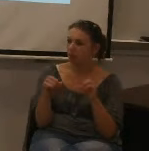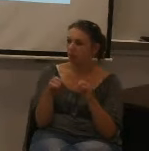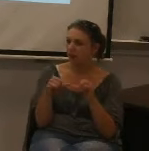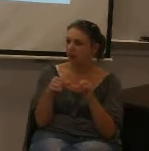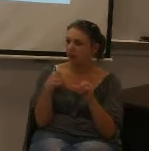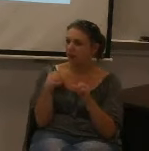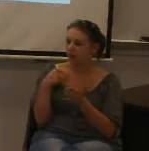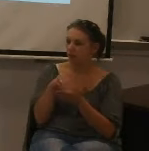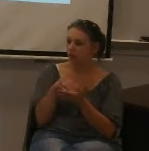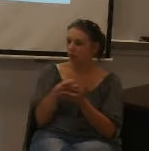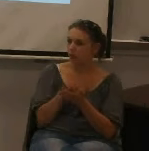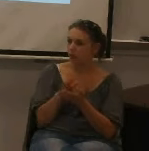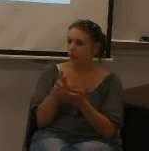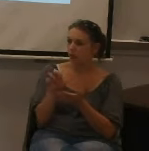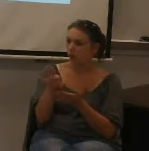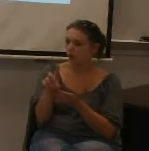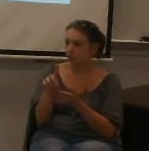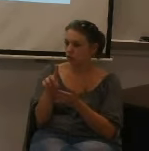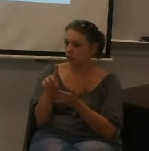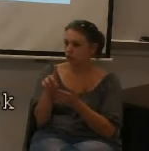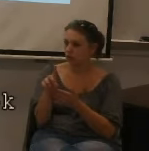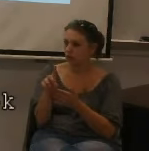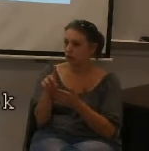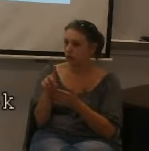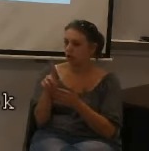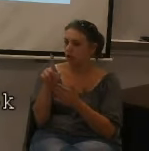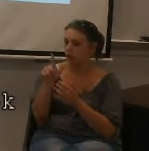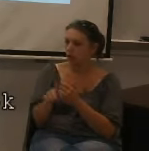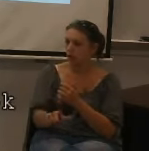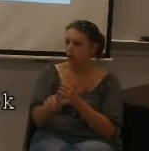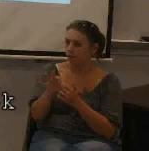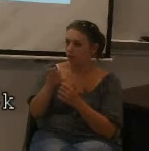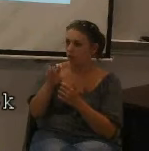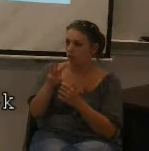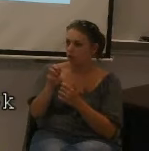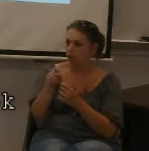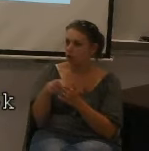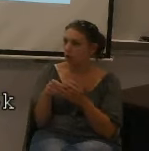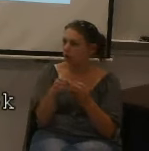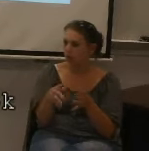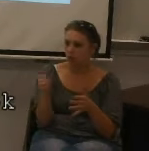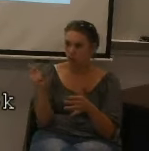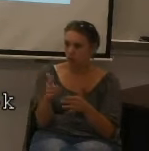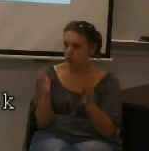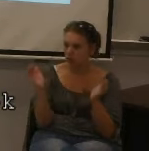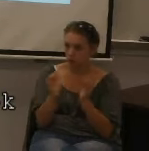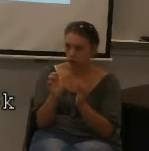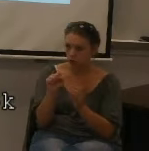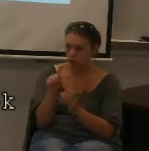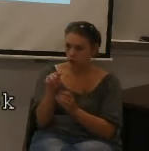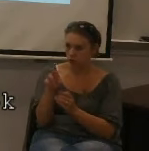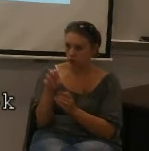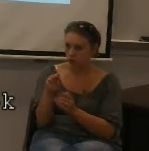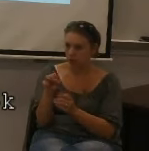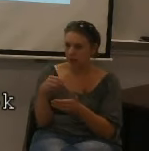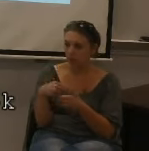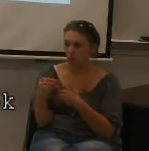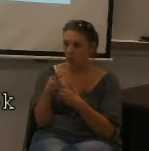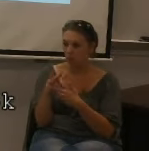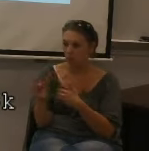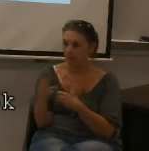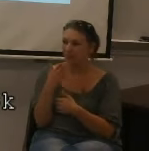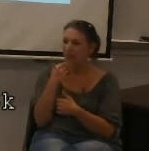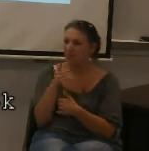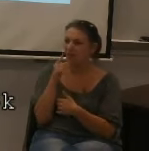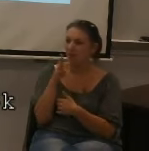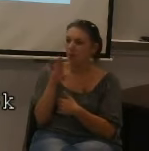low flows, even though precipitation is normal. We're essentially losing all the small streams out west. Bad for the biodiversity because there's